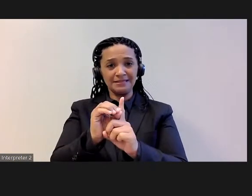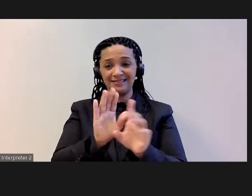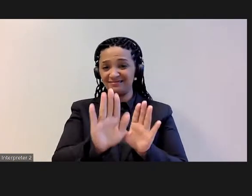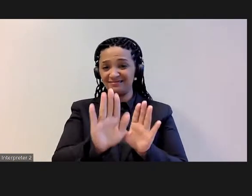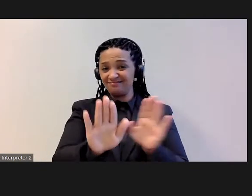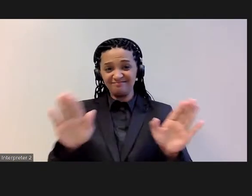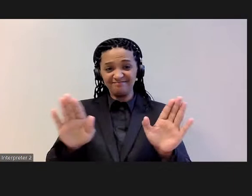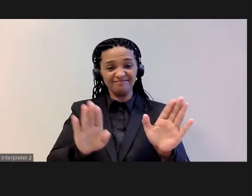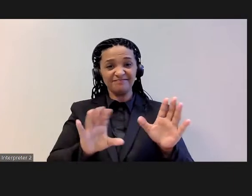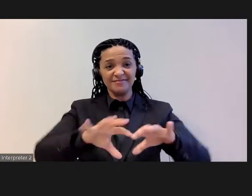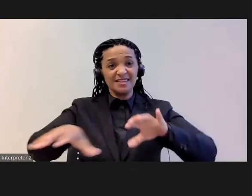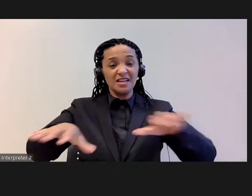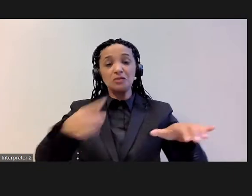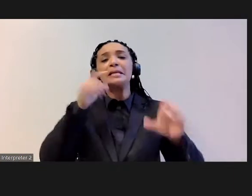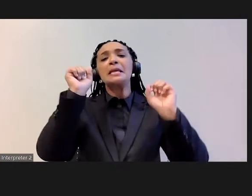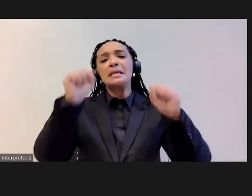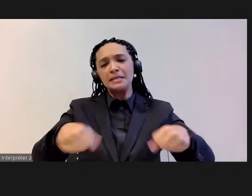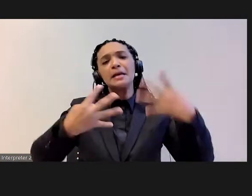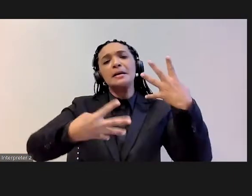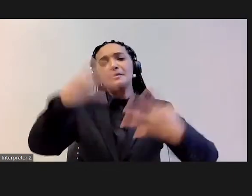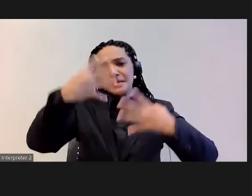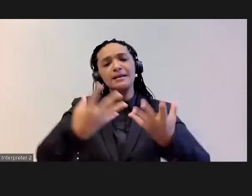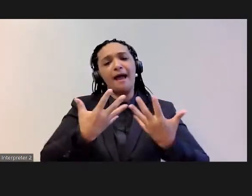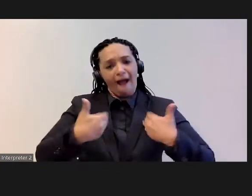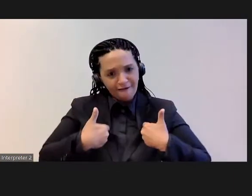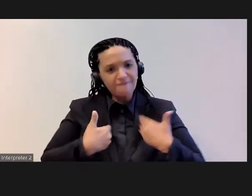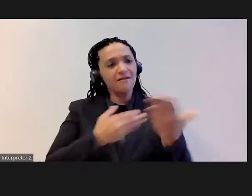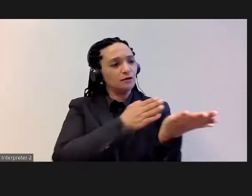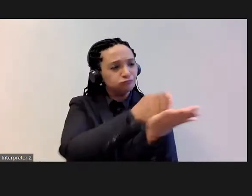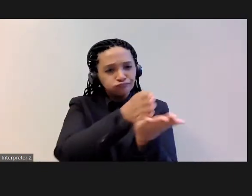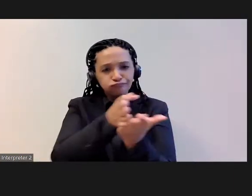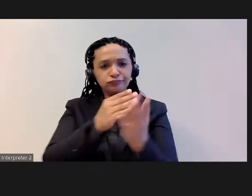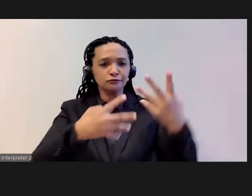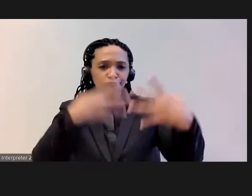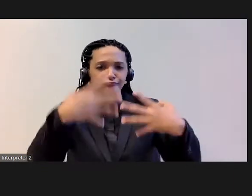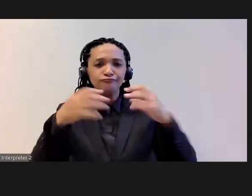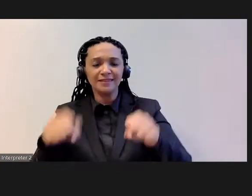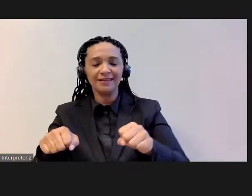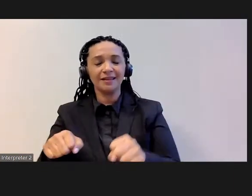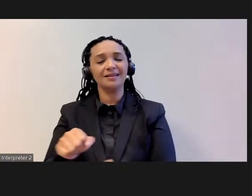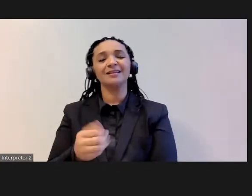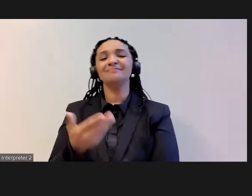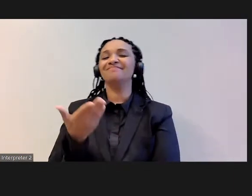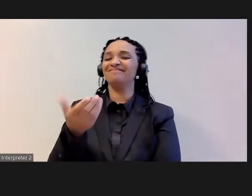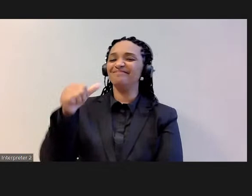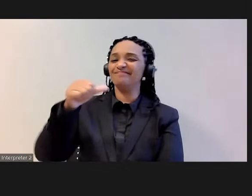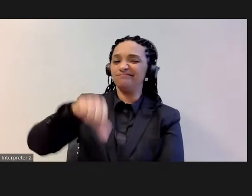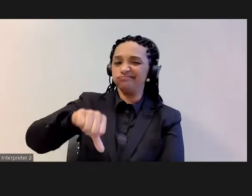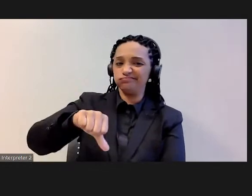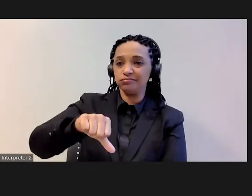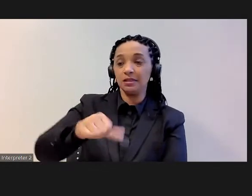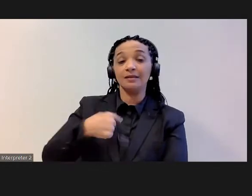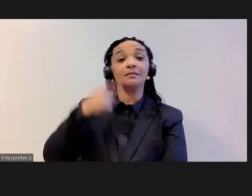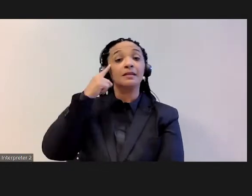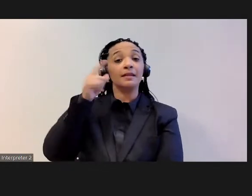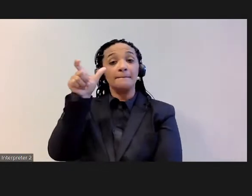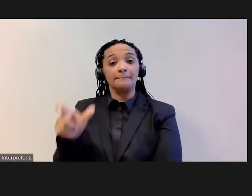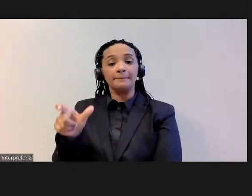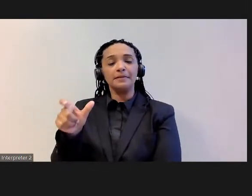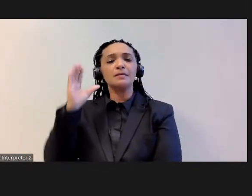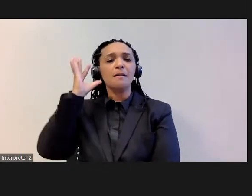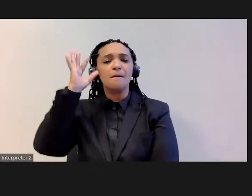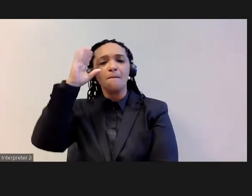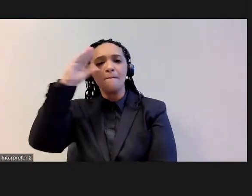strategies. So I think the point that was being made by the Ethiopia colleague about the role of